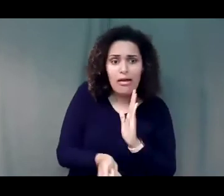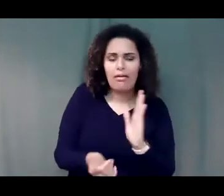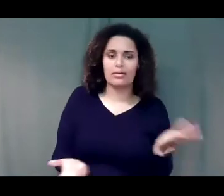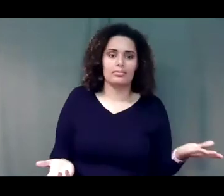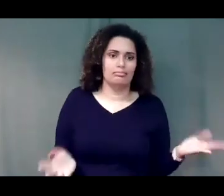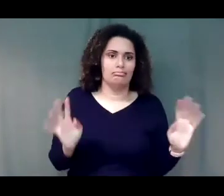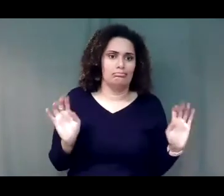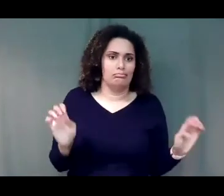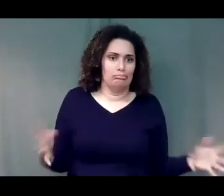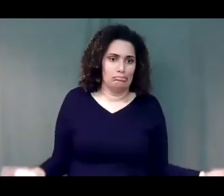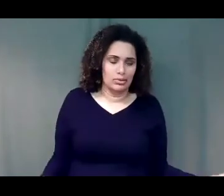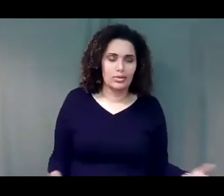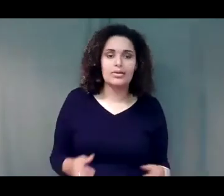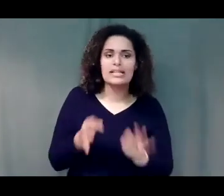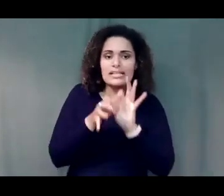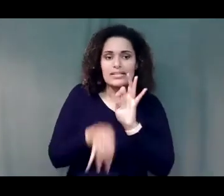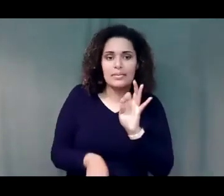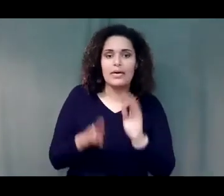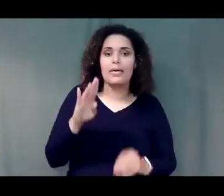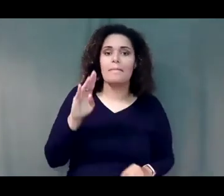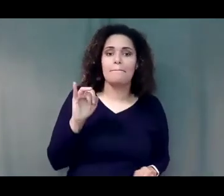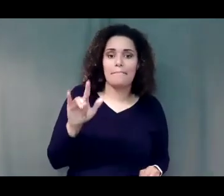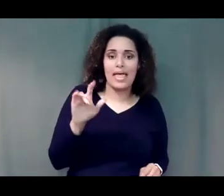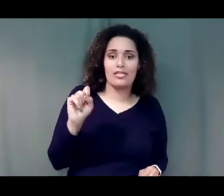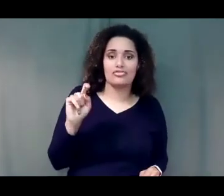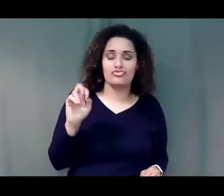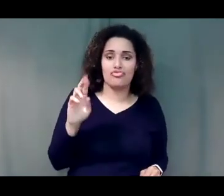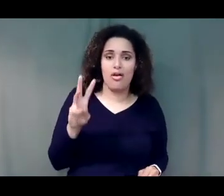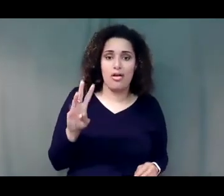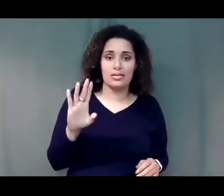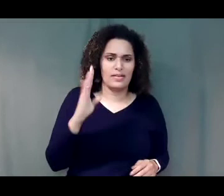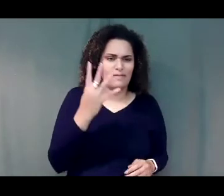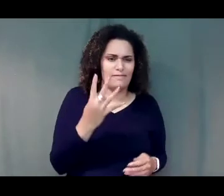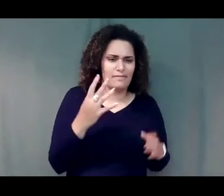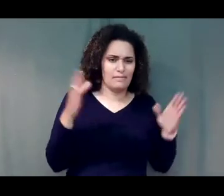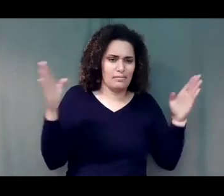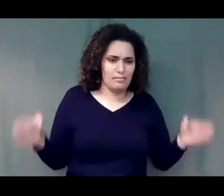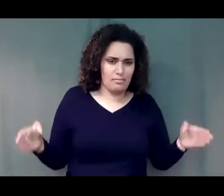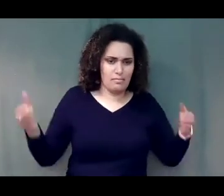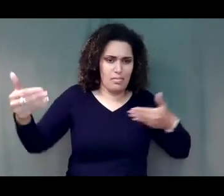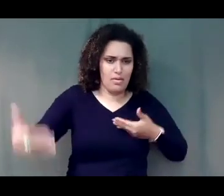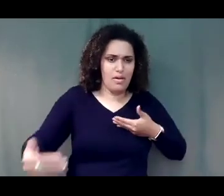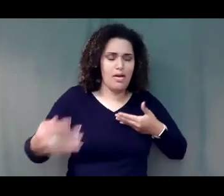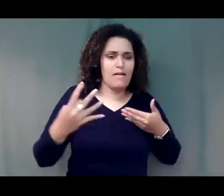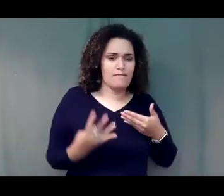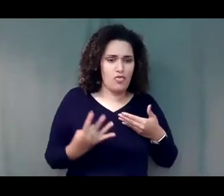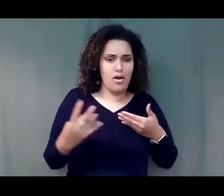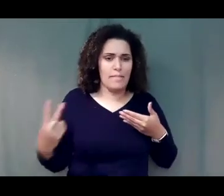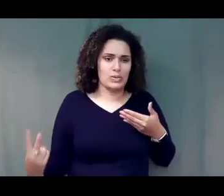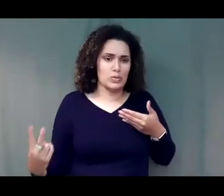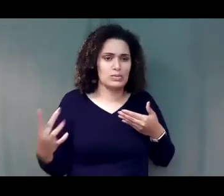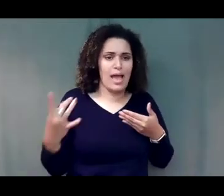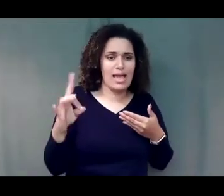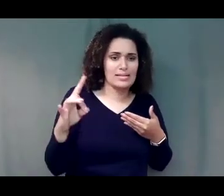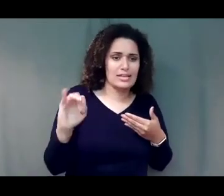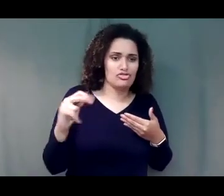to do. First of all, the bales of straw are actually those like 4 by 2 by 18 inches bales